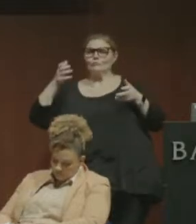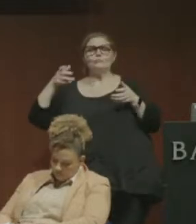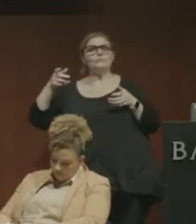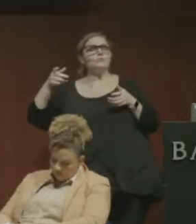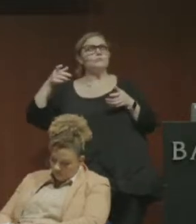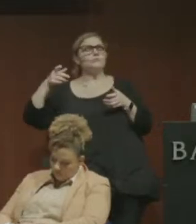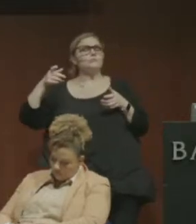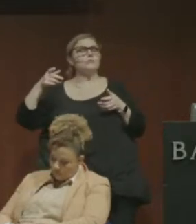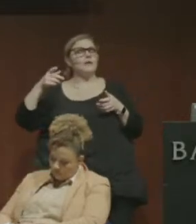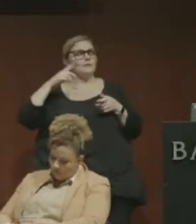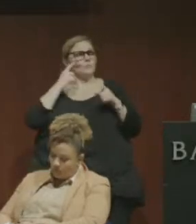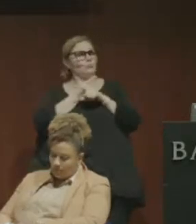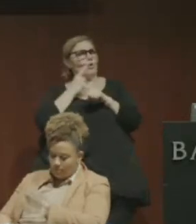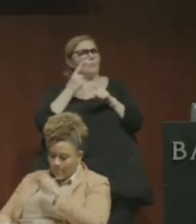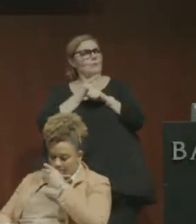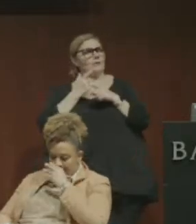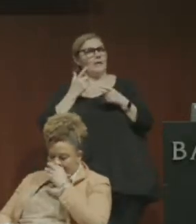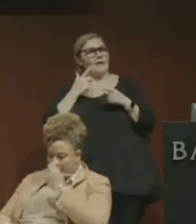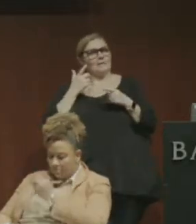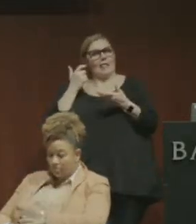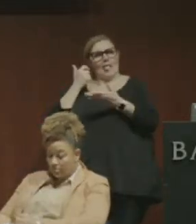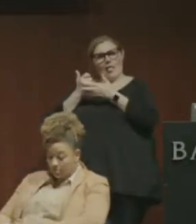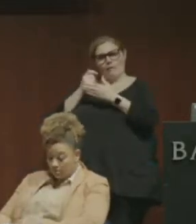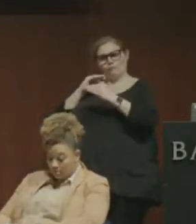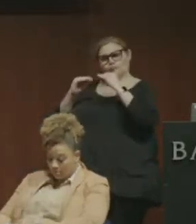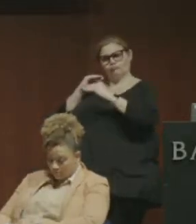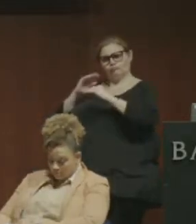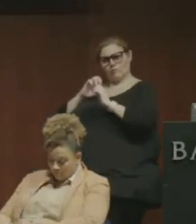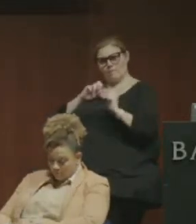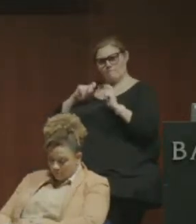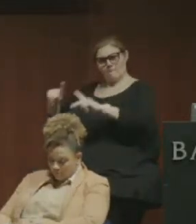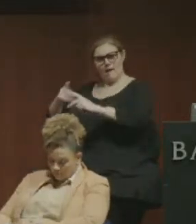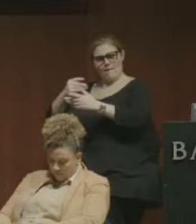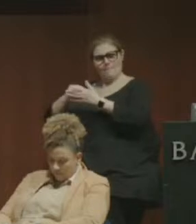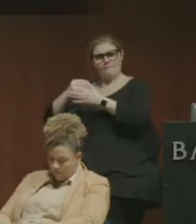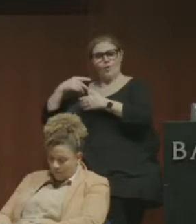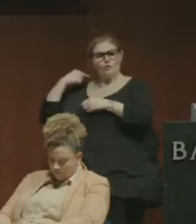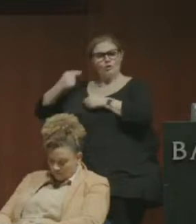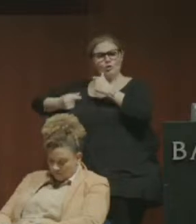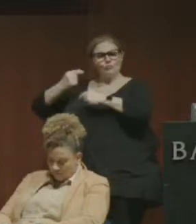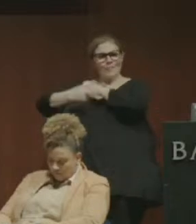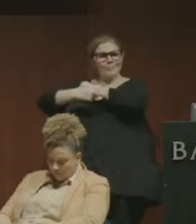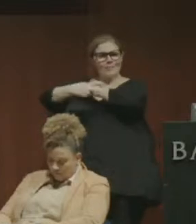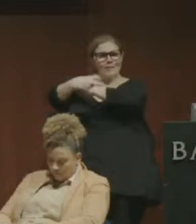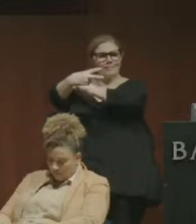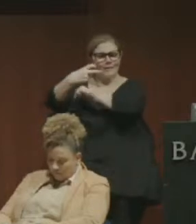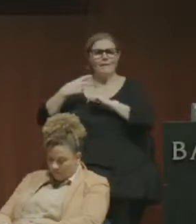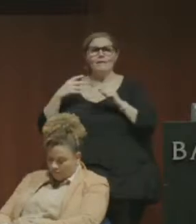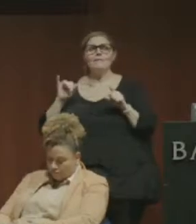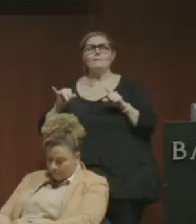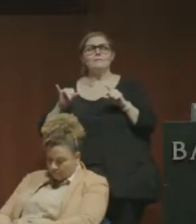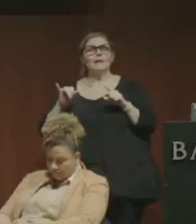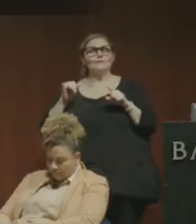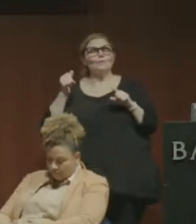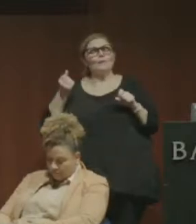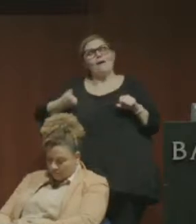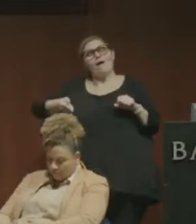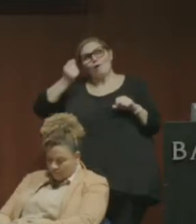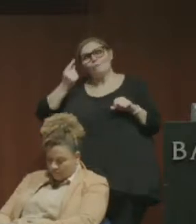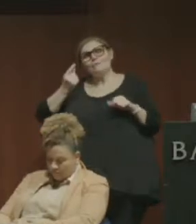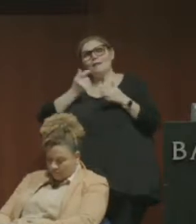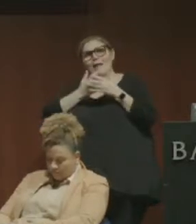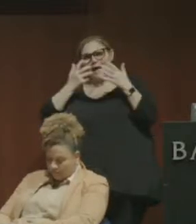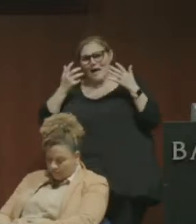to properly remunerate them for generational theft, just to understand how